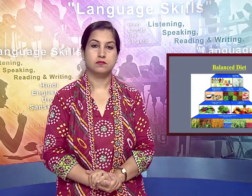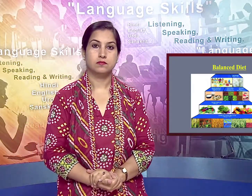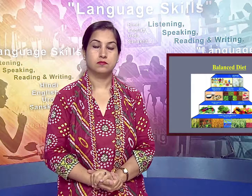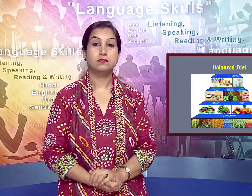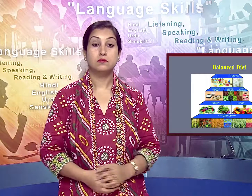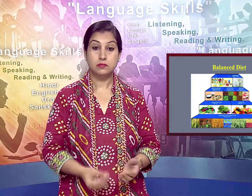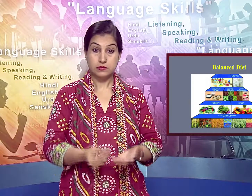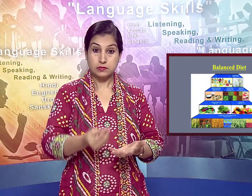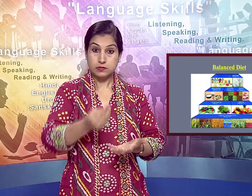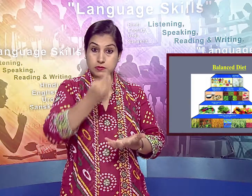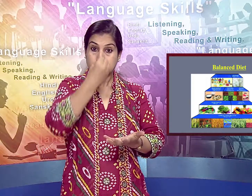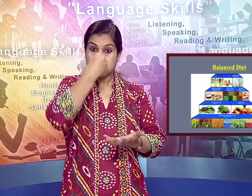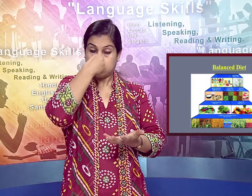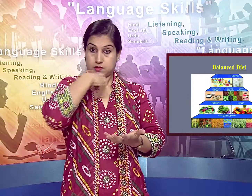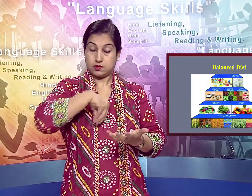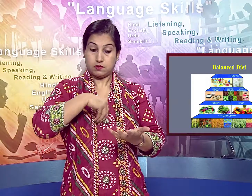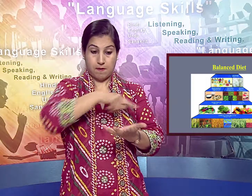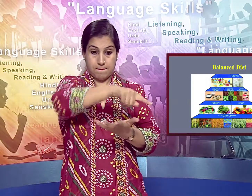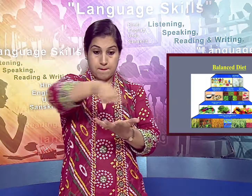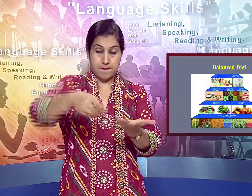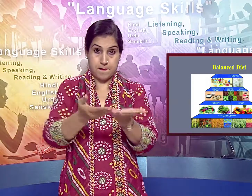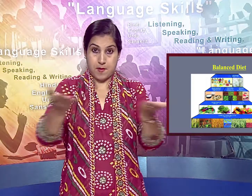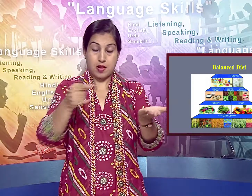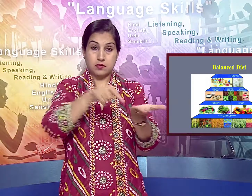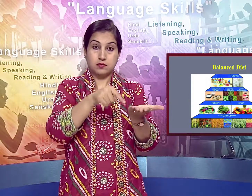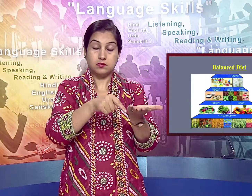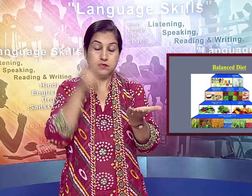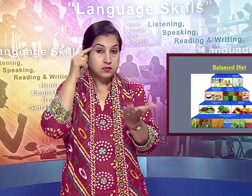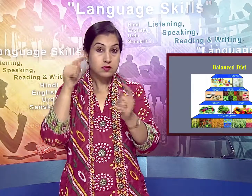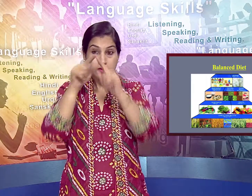To eat balanced diet, follow the food pyramid.